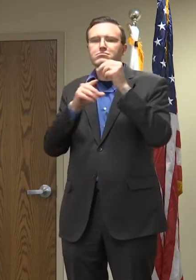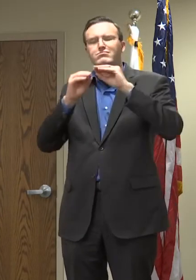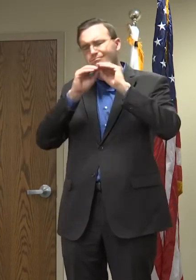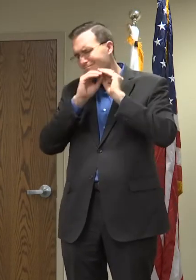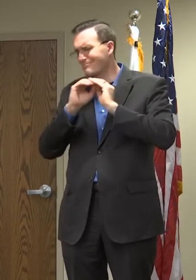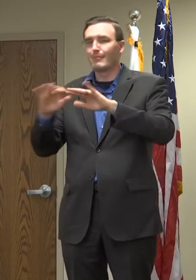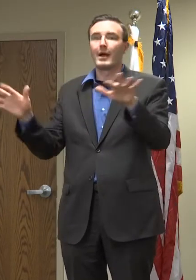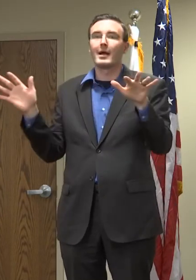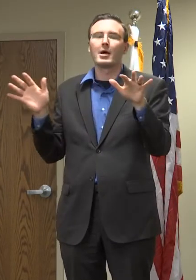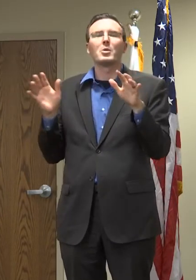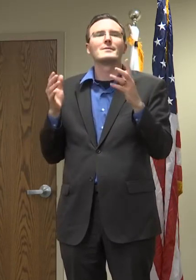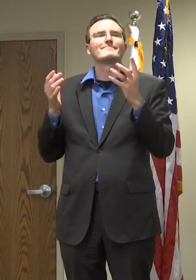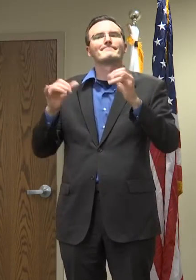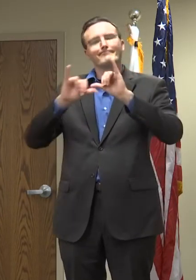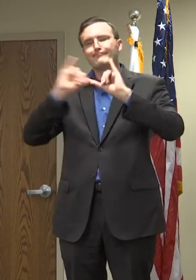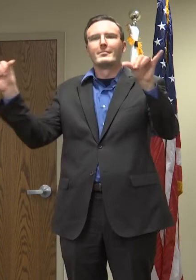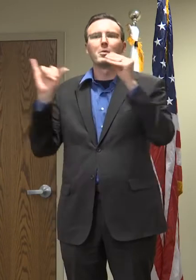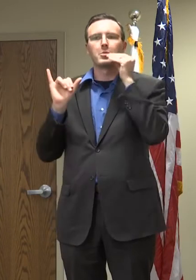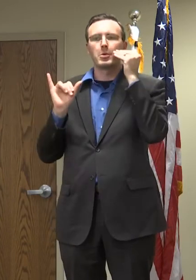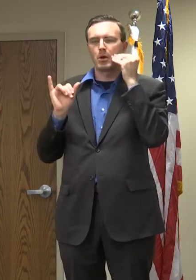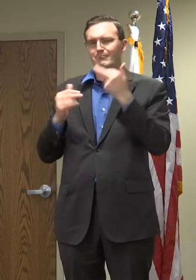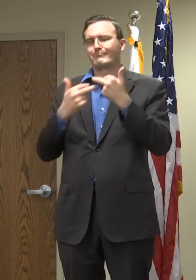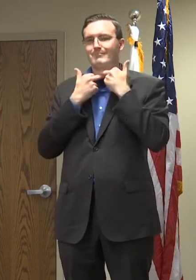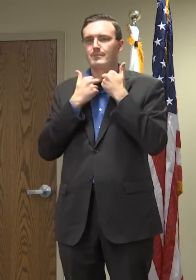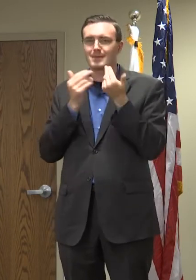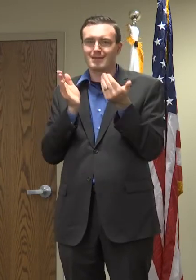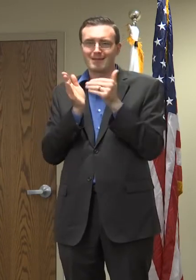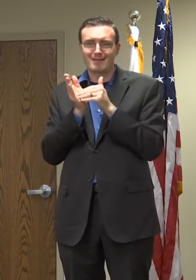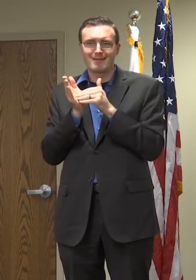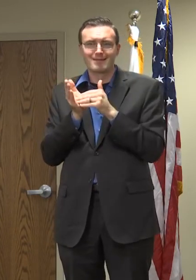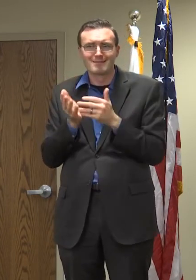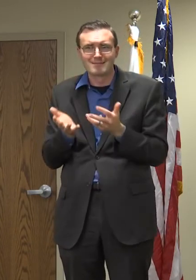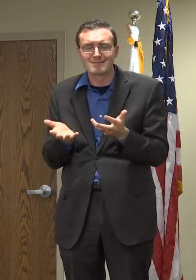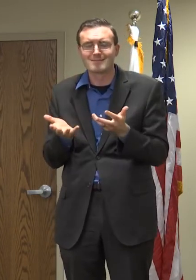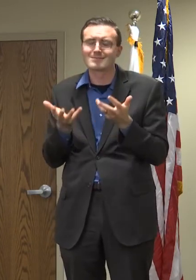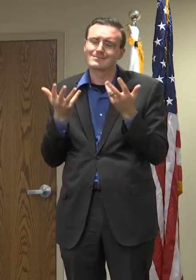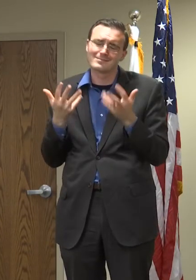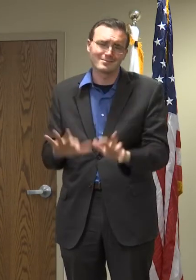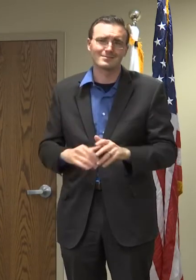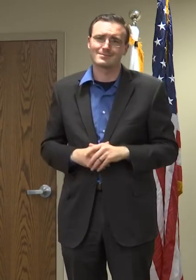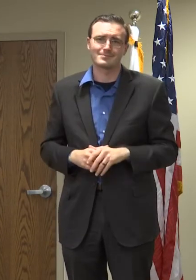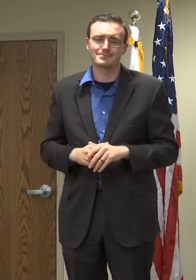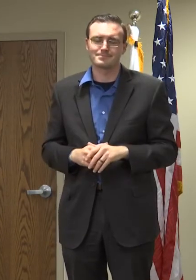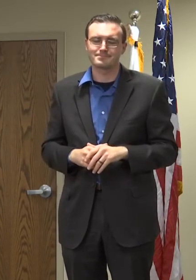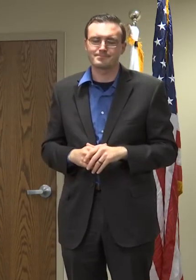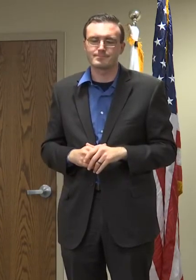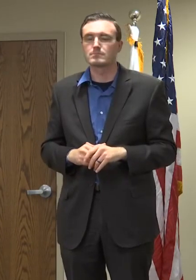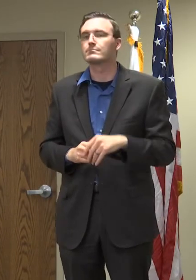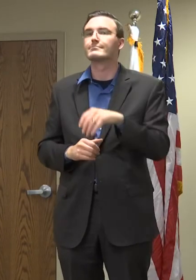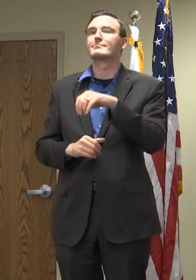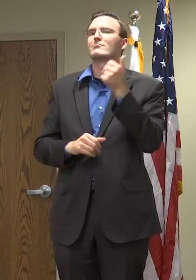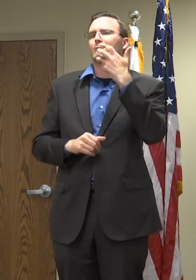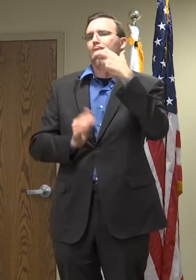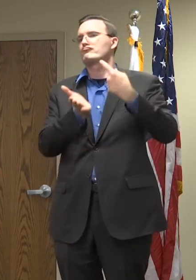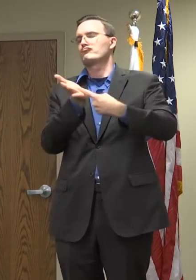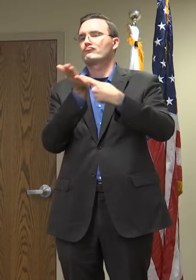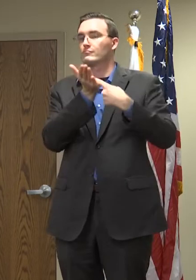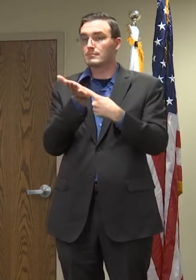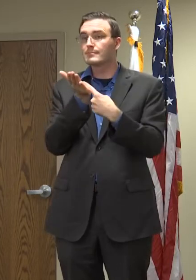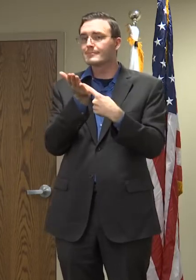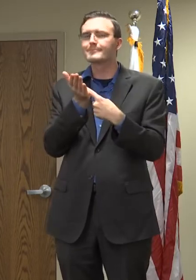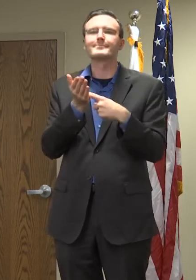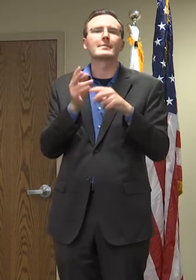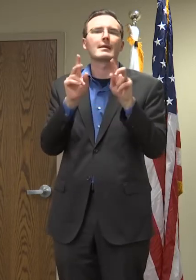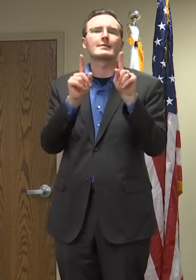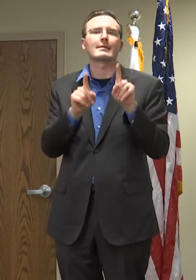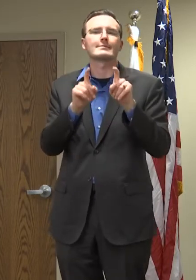have risen. Testing is also another kind of subject matter that's out there. Winnebago County still